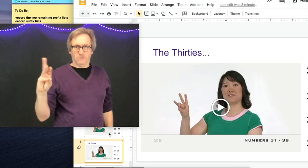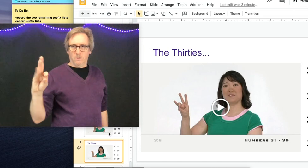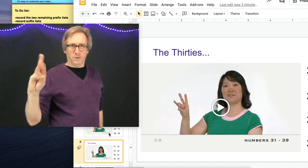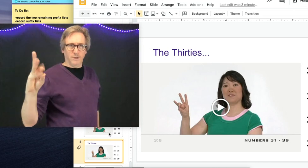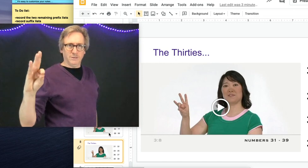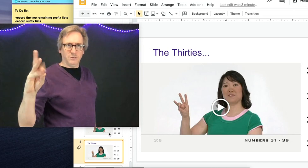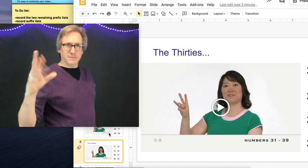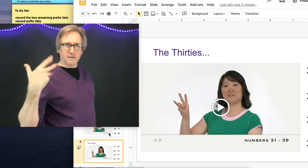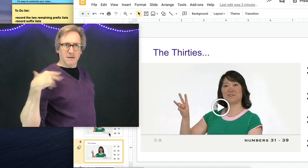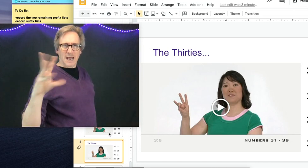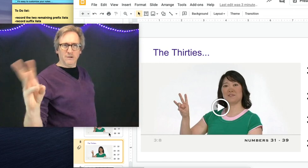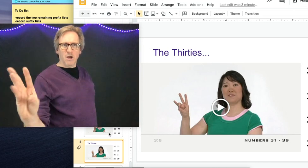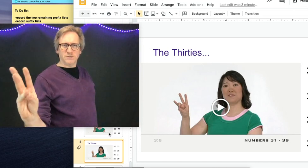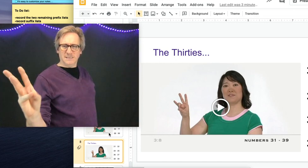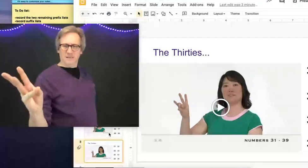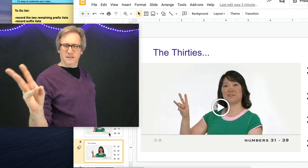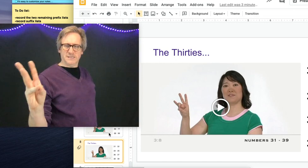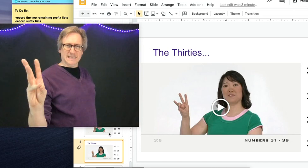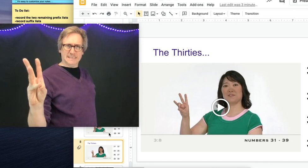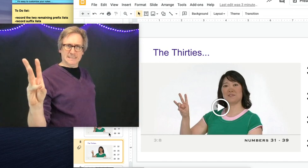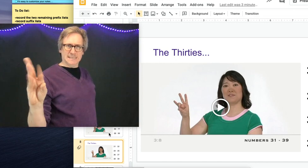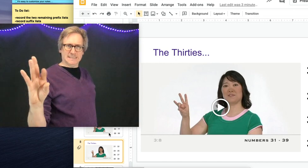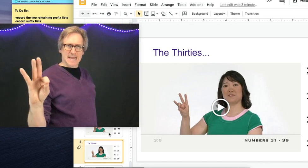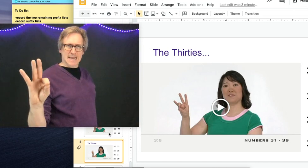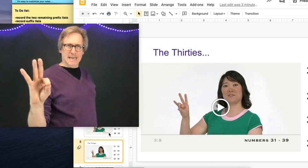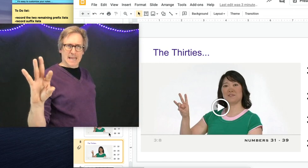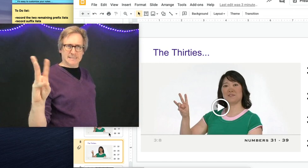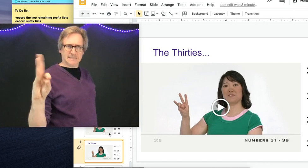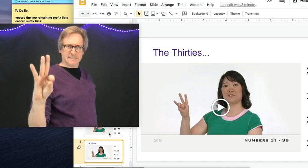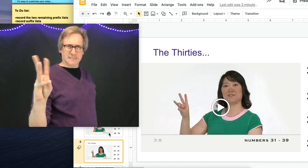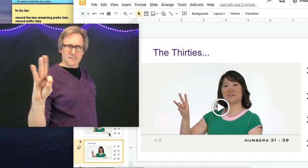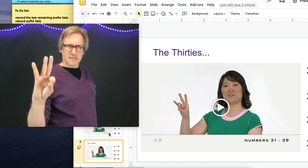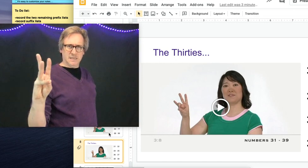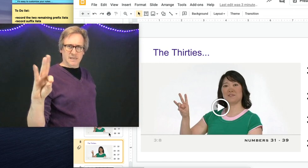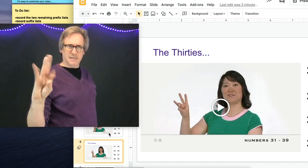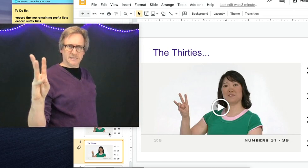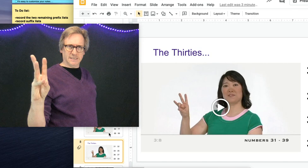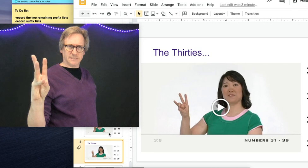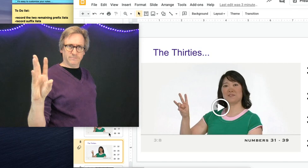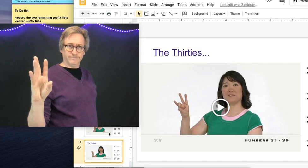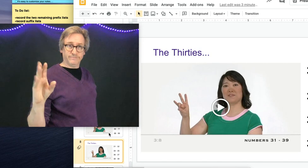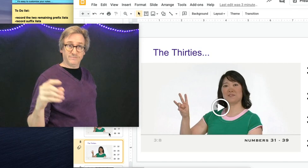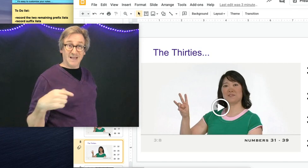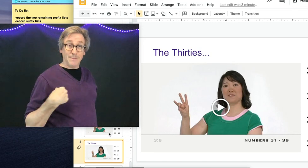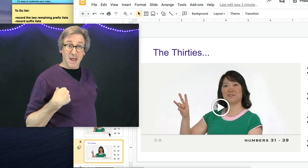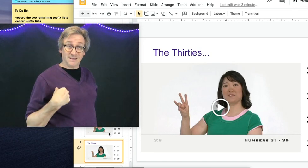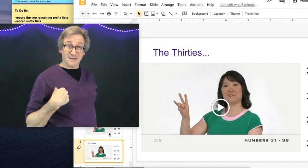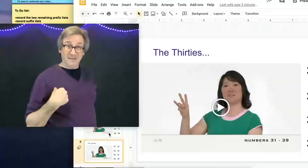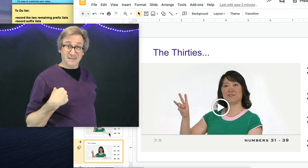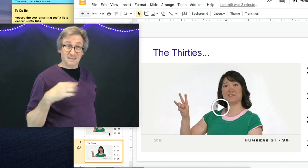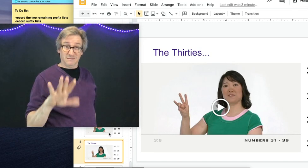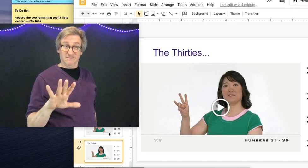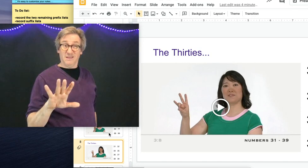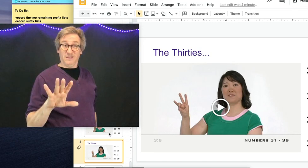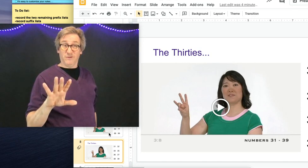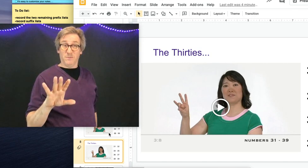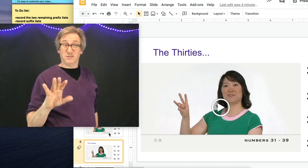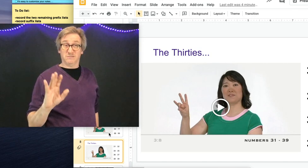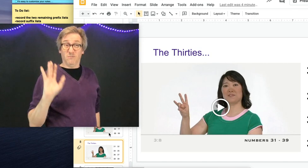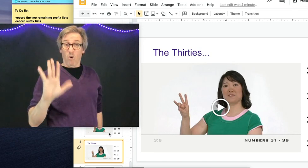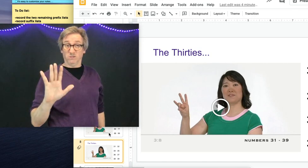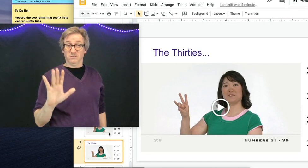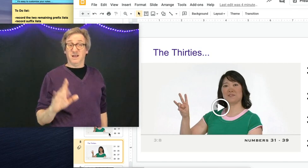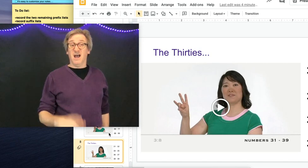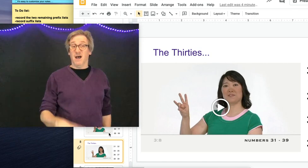someone for what we're going to do on Saturday. I don't know. 6, 6, 6, 9, 9, 9, 6, 96. I'm not 96. Thank you very